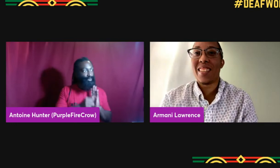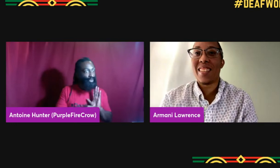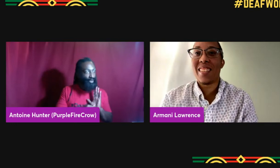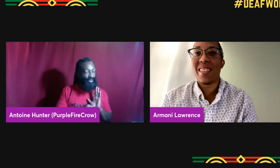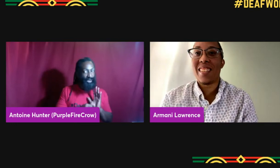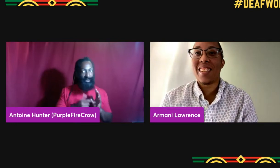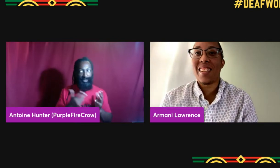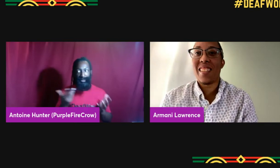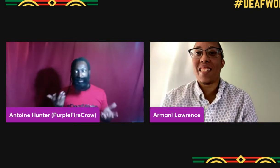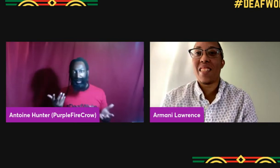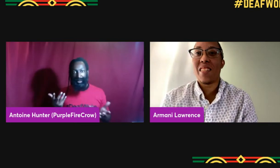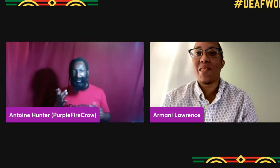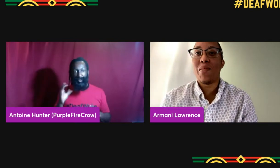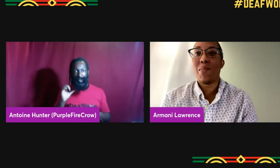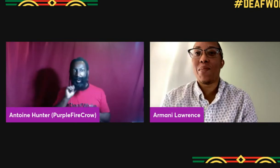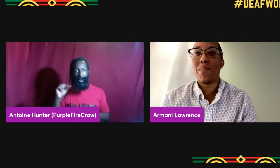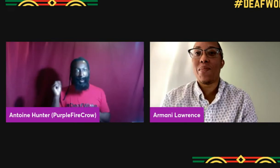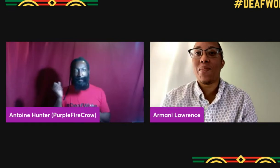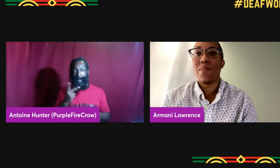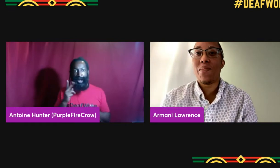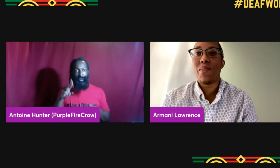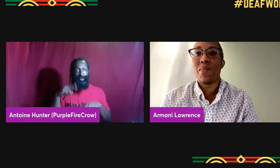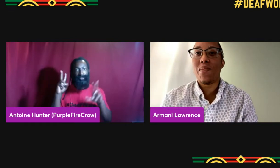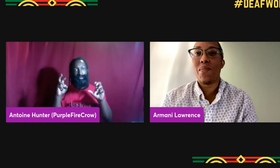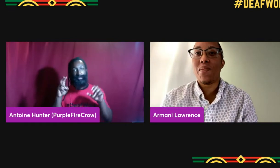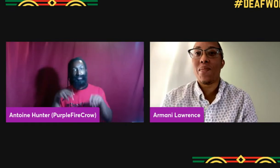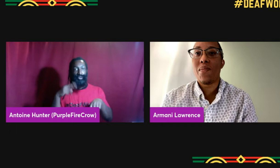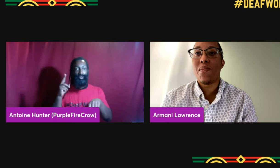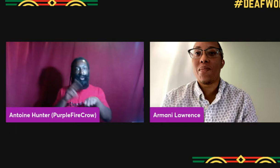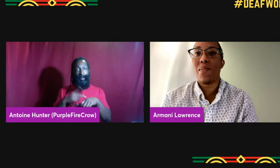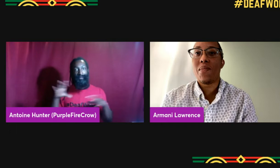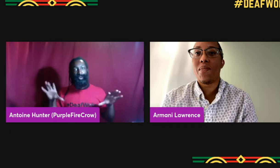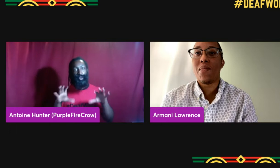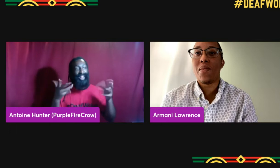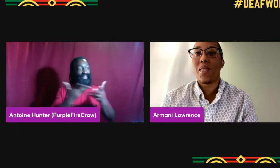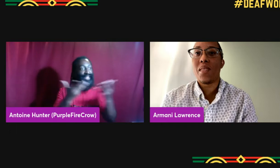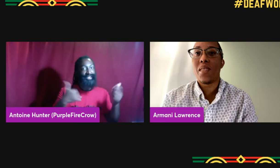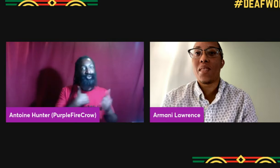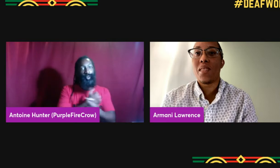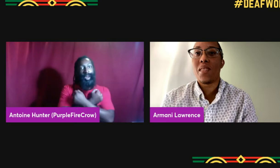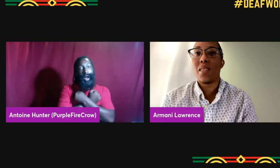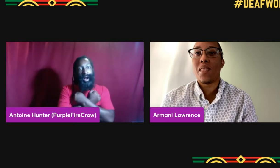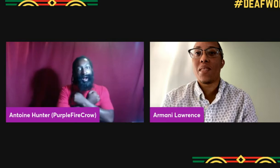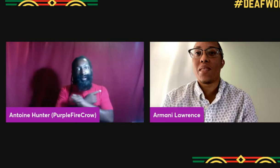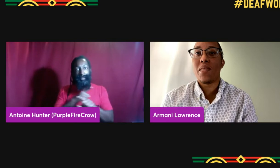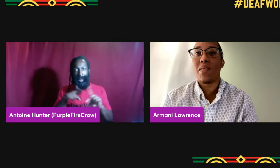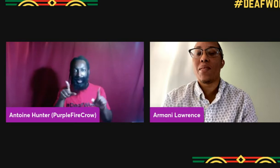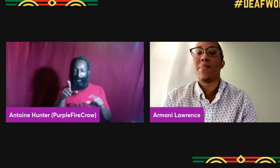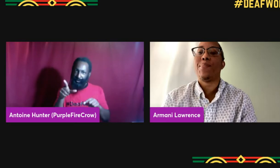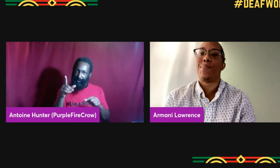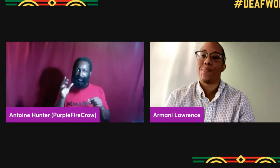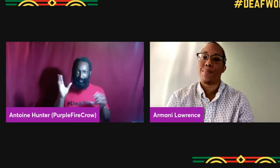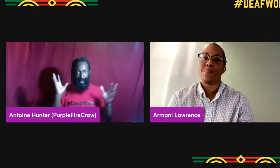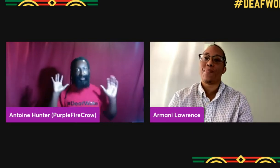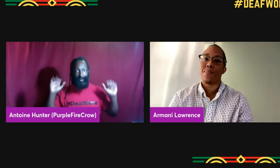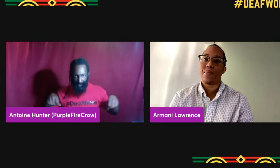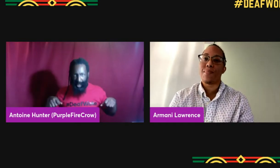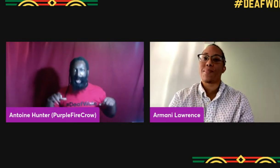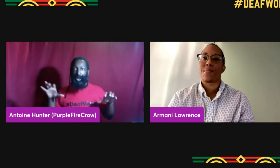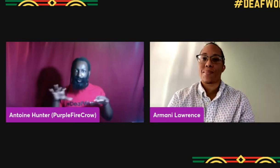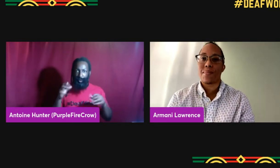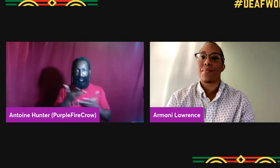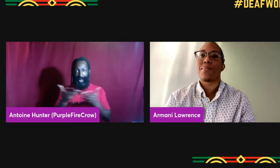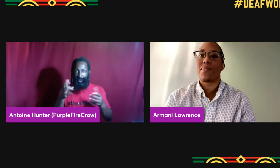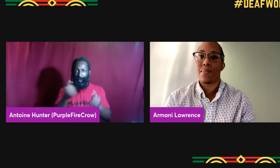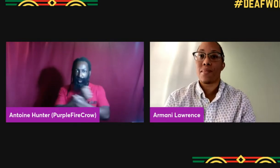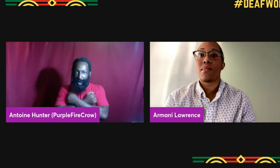You know, some people are afraid, you know, after surgery, you know, they don't feel like they're going back, the capability of doing things